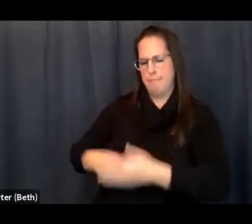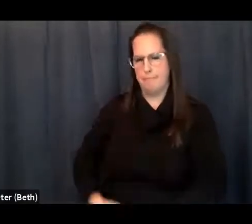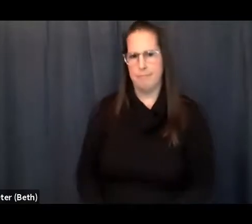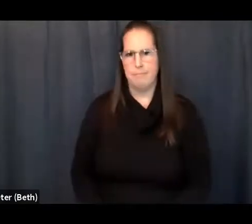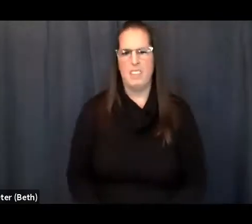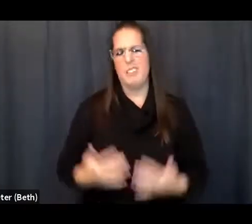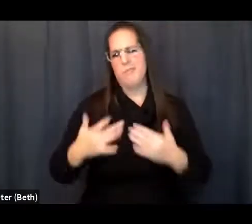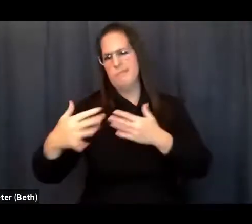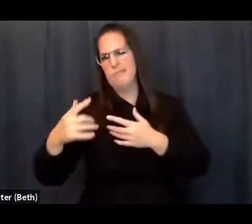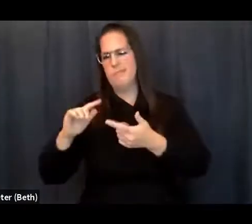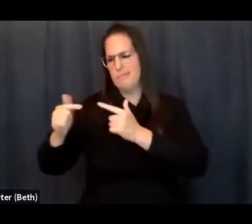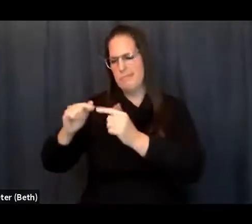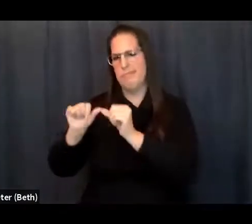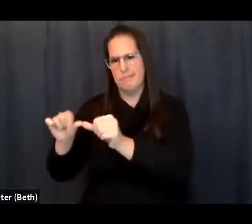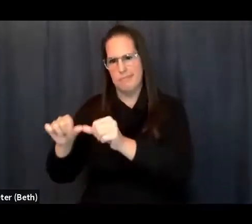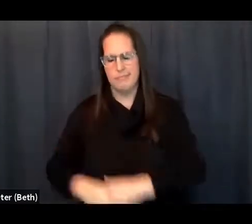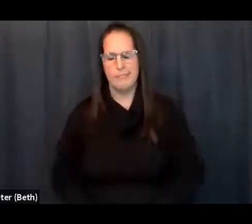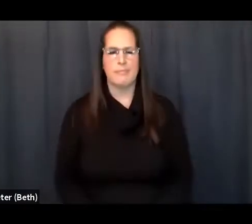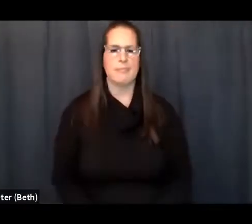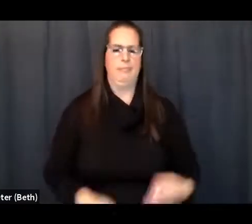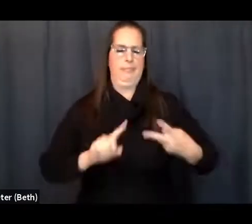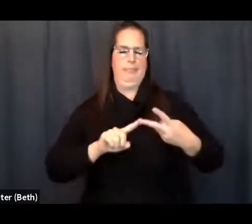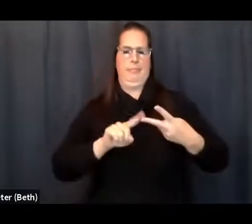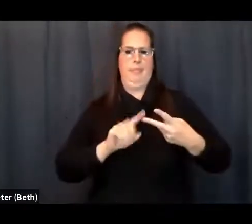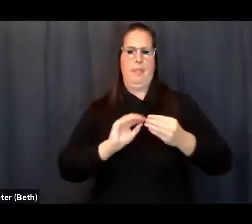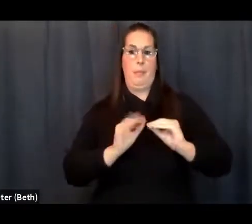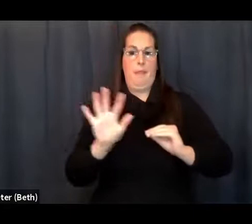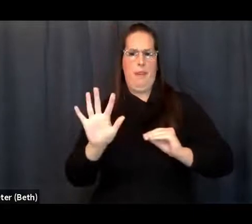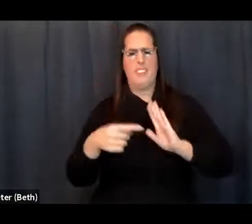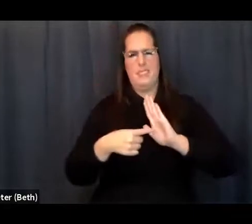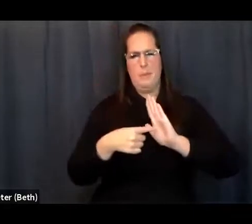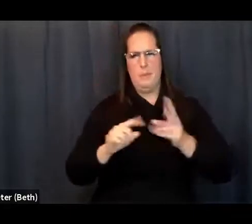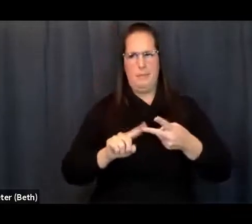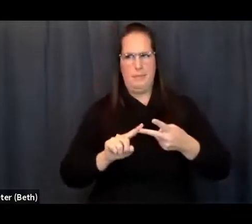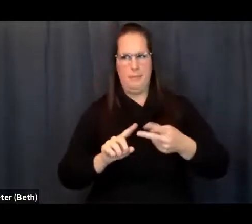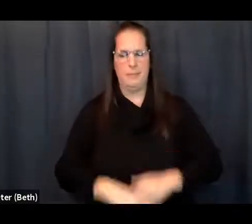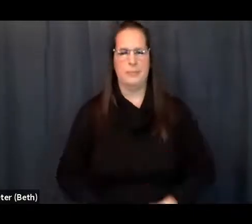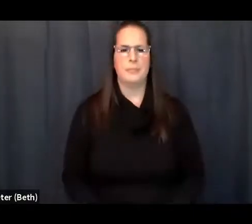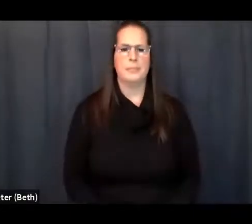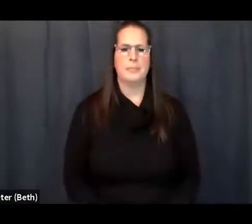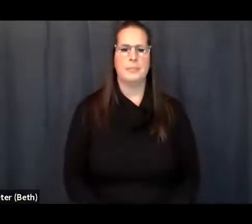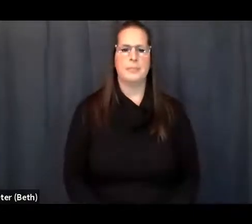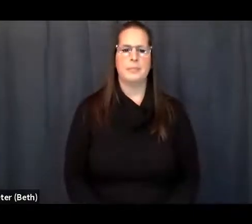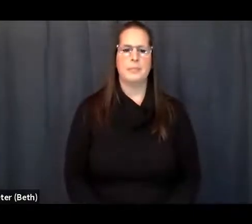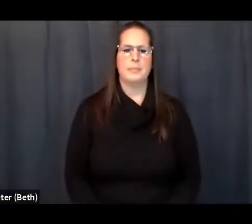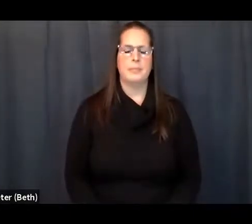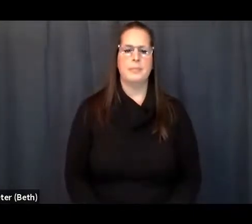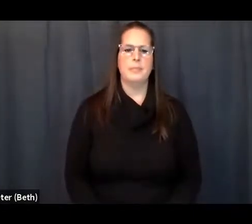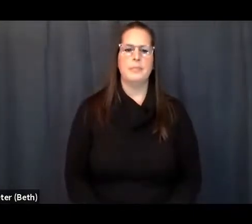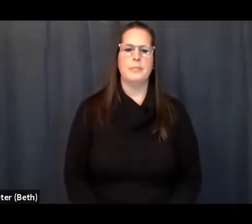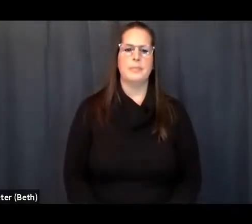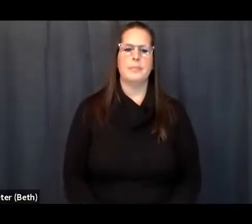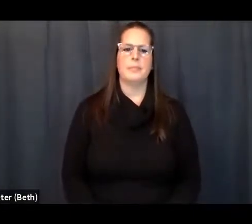dialogue. Question number 5. These are example questions. How has your view